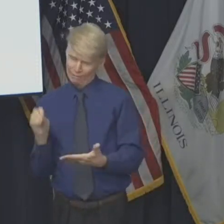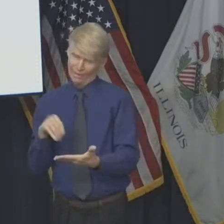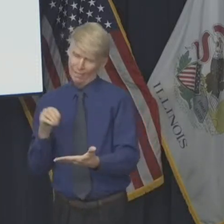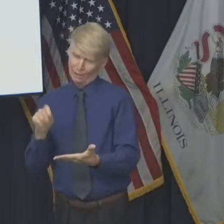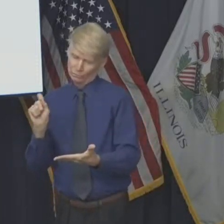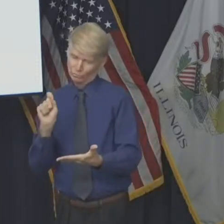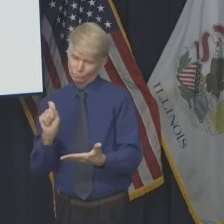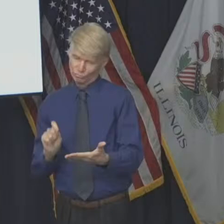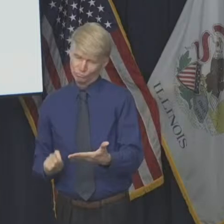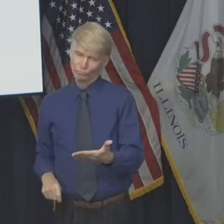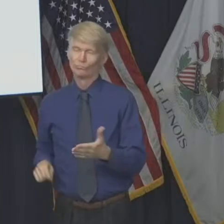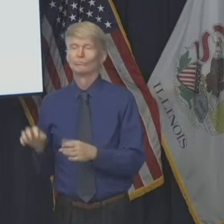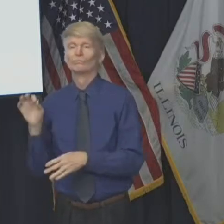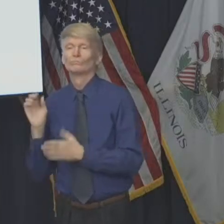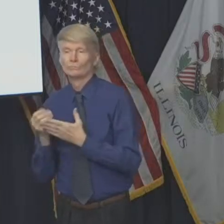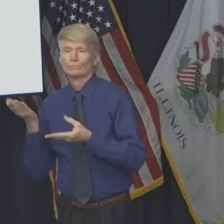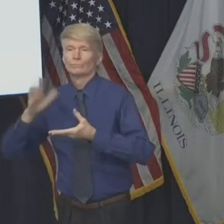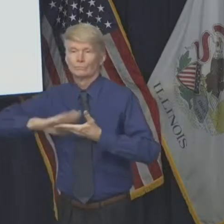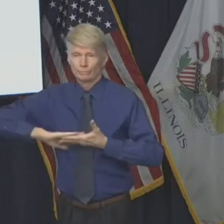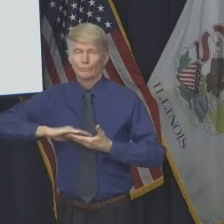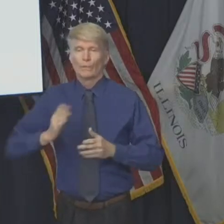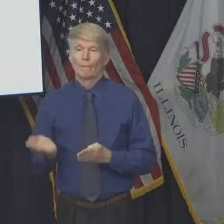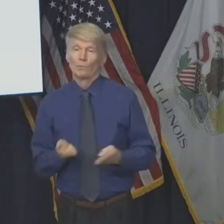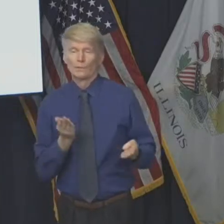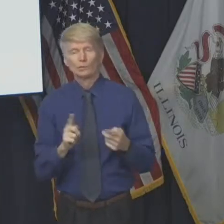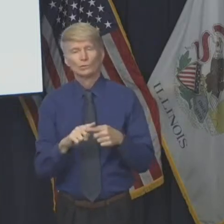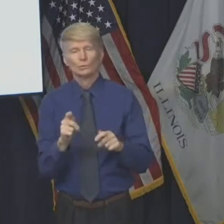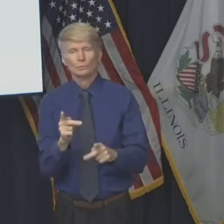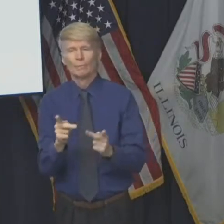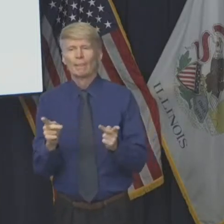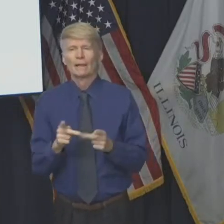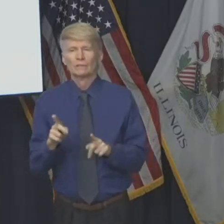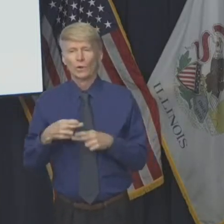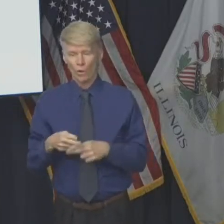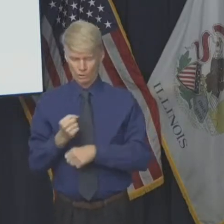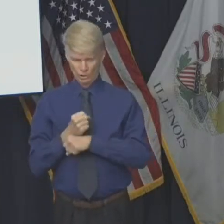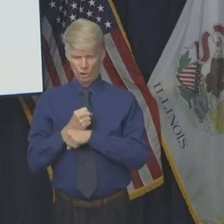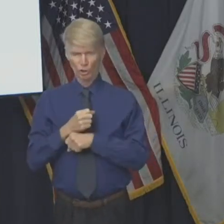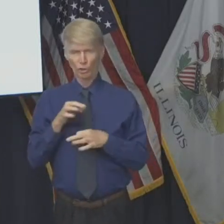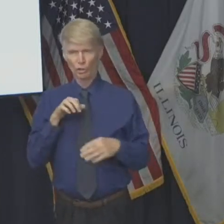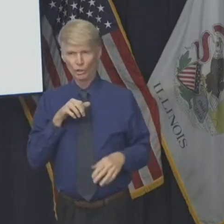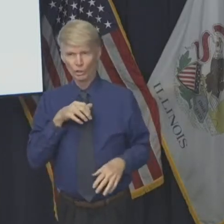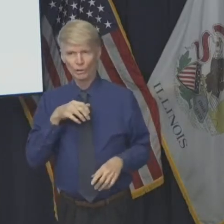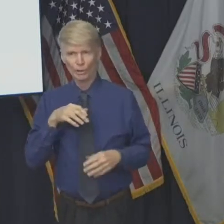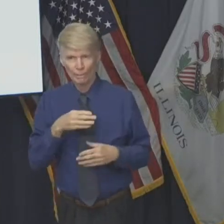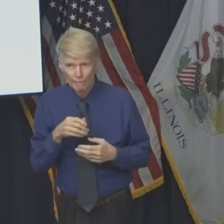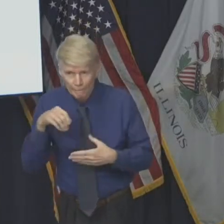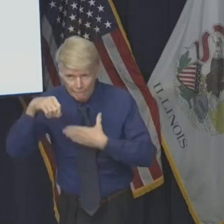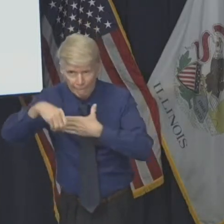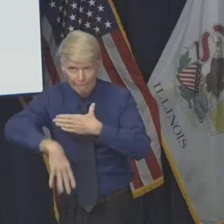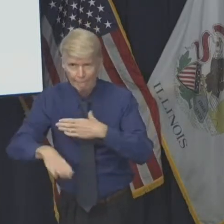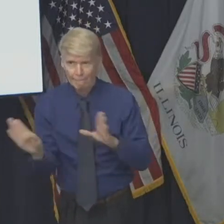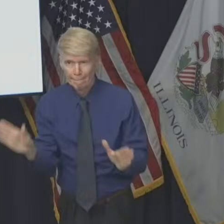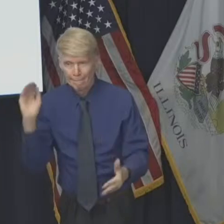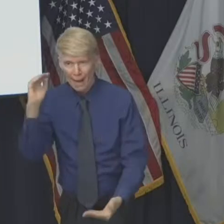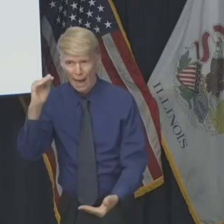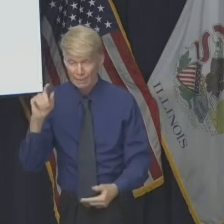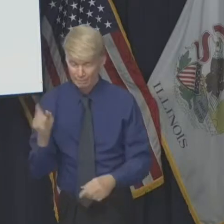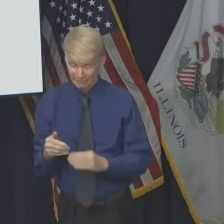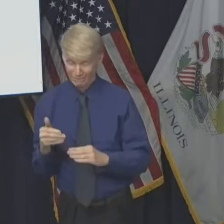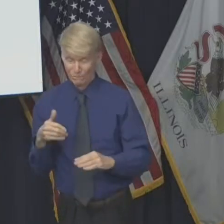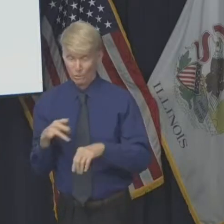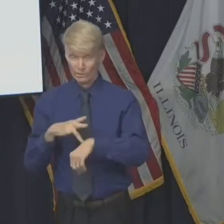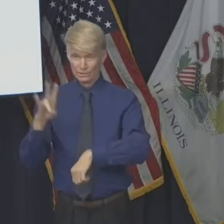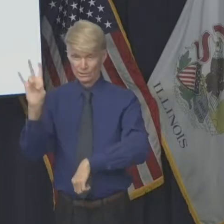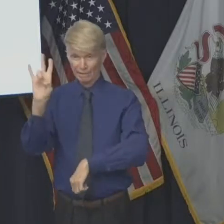local polling place or to a secured ballot drop box in your area. You must do so by 7 p.m. Central